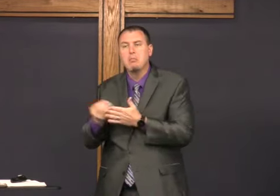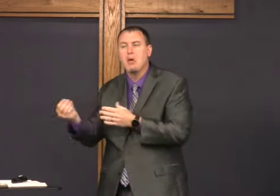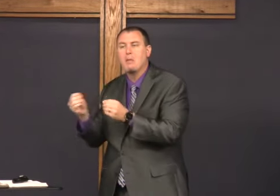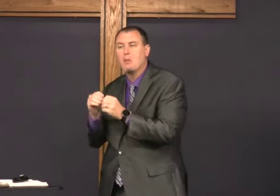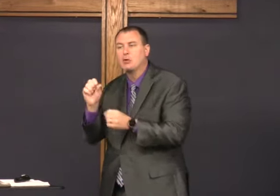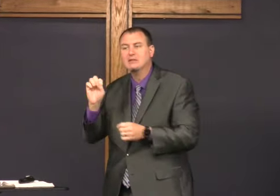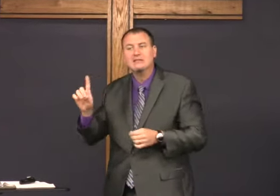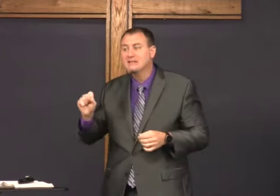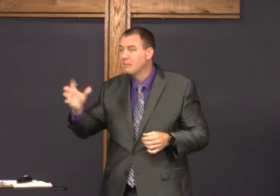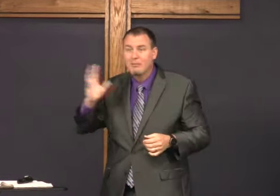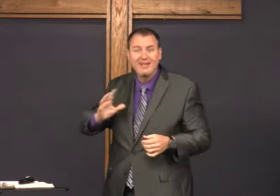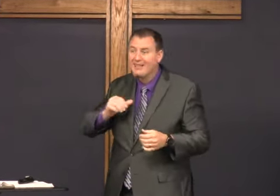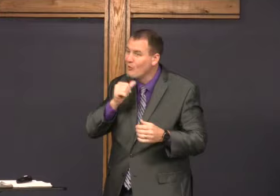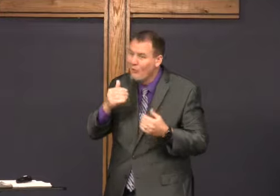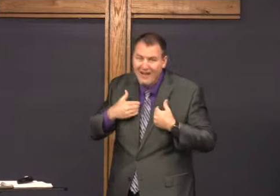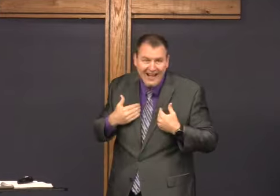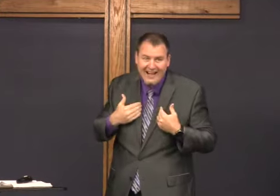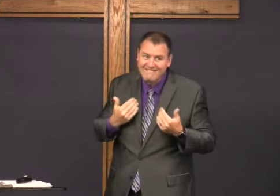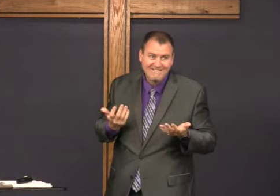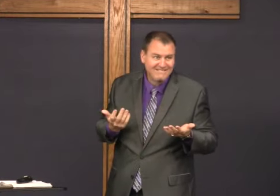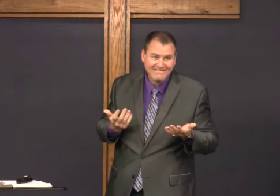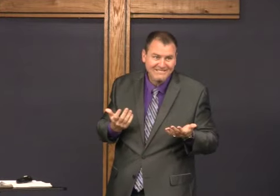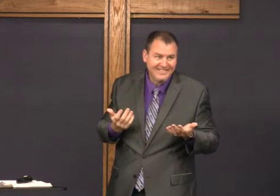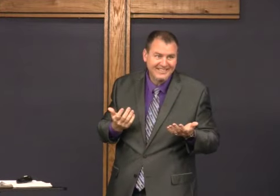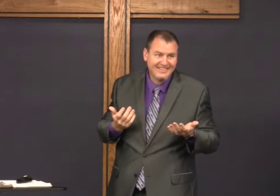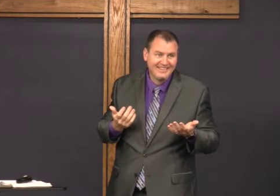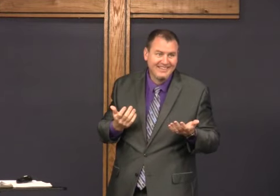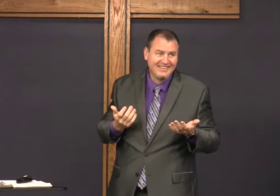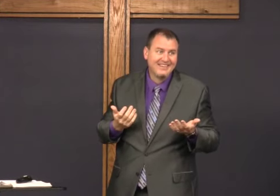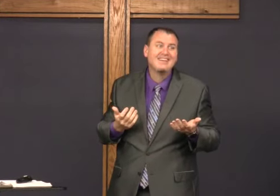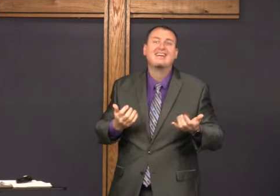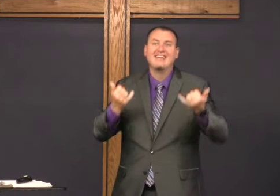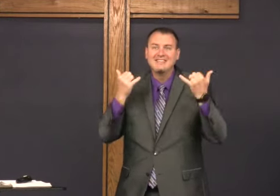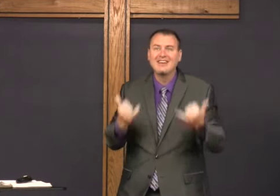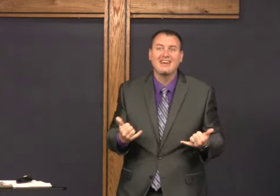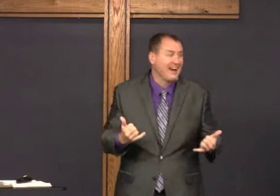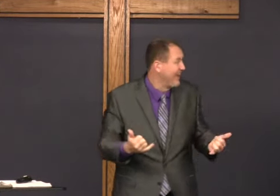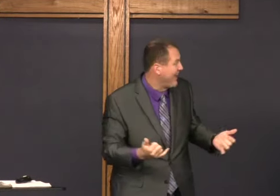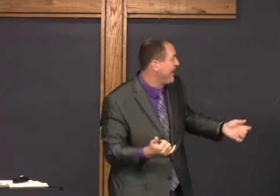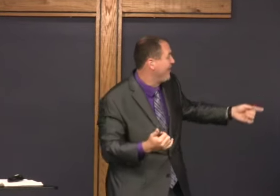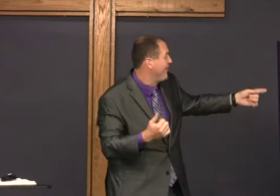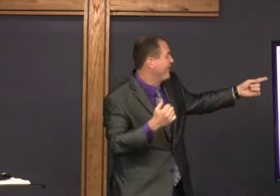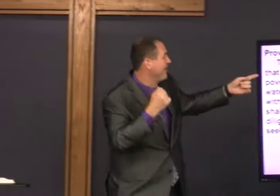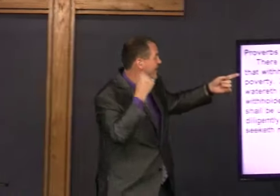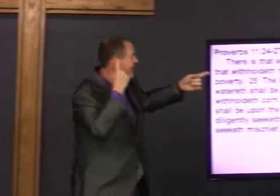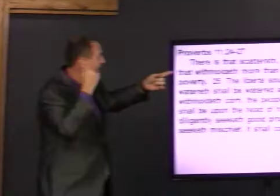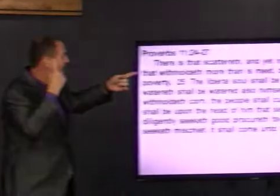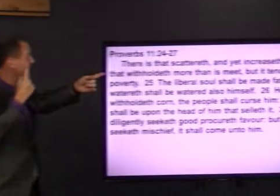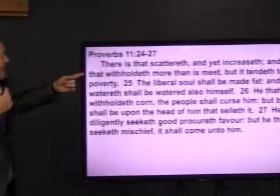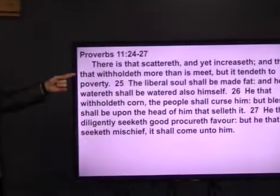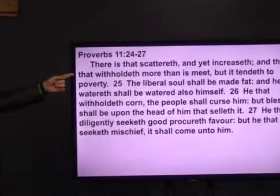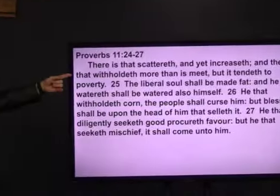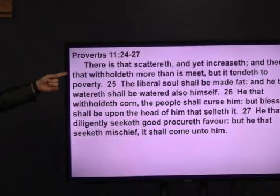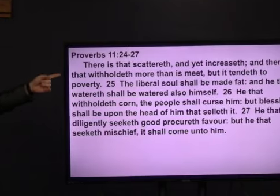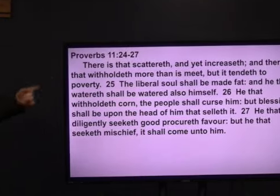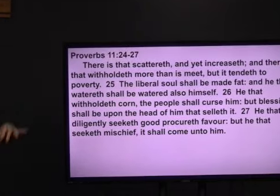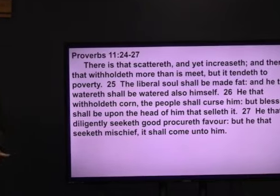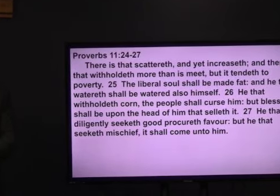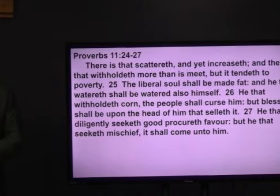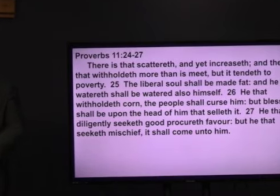So, I find, back then they didn't have seed stores, so they have